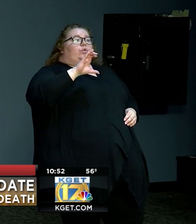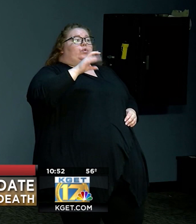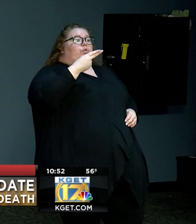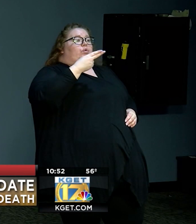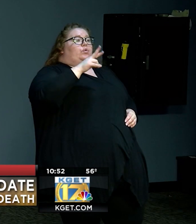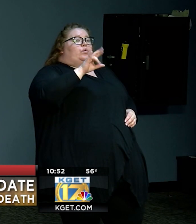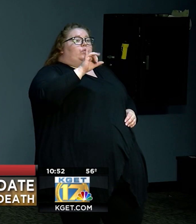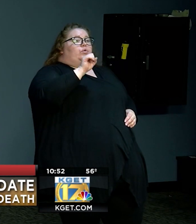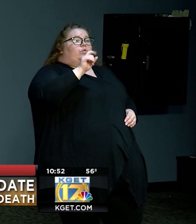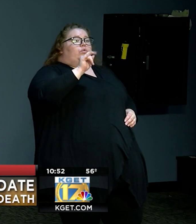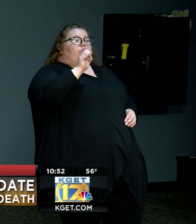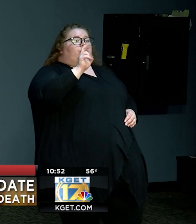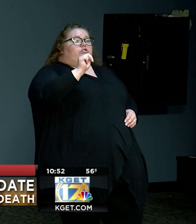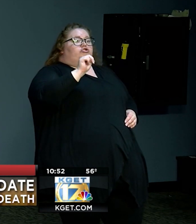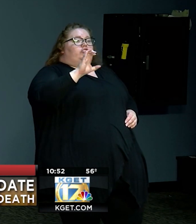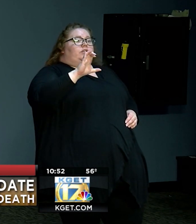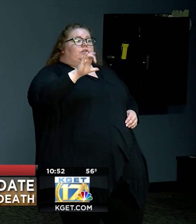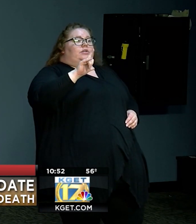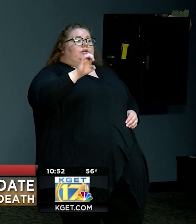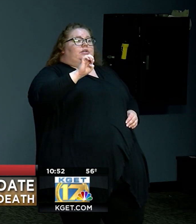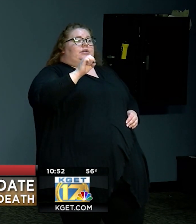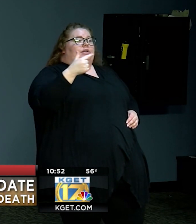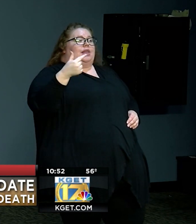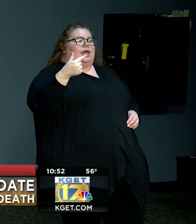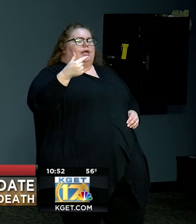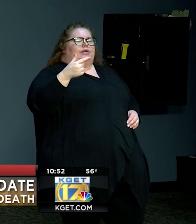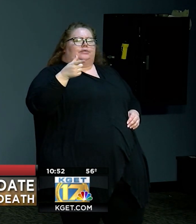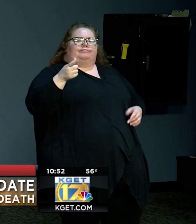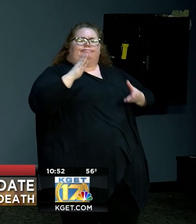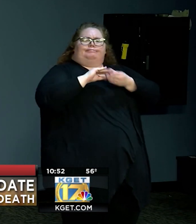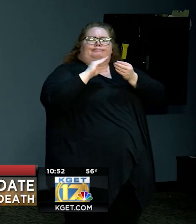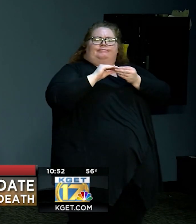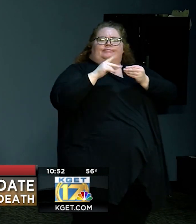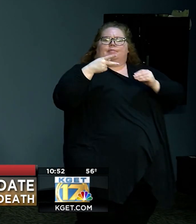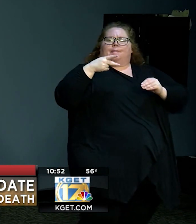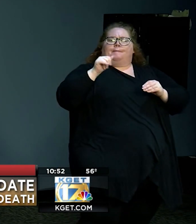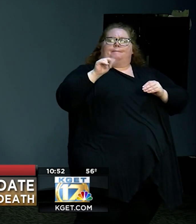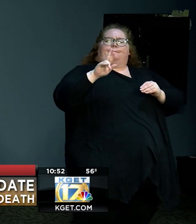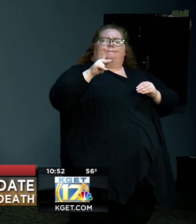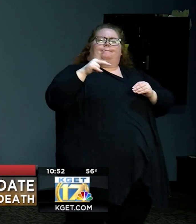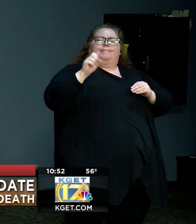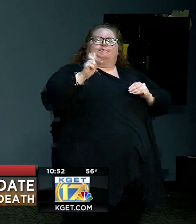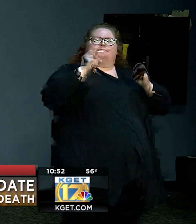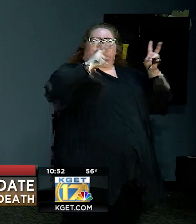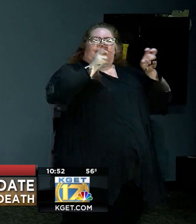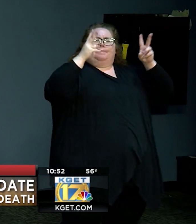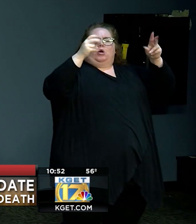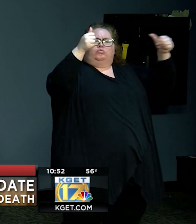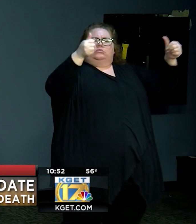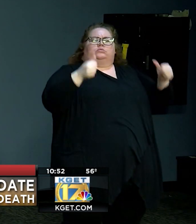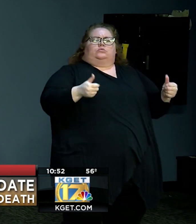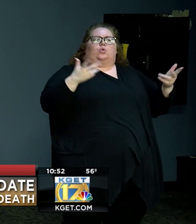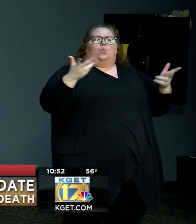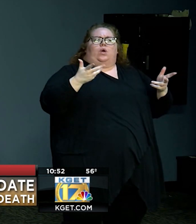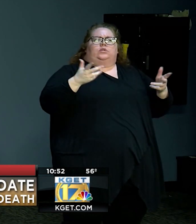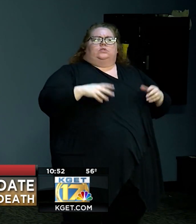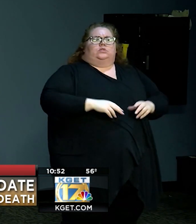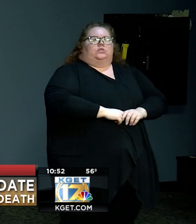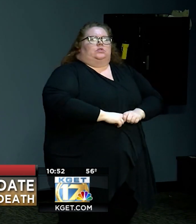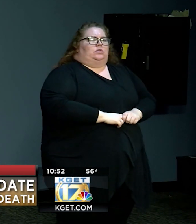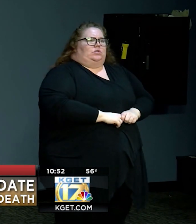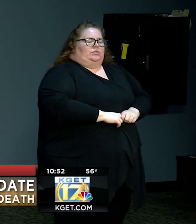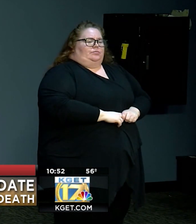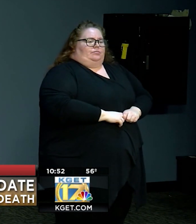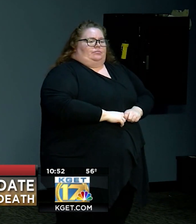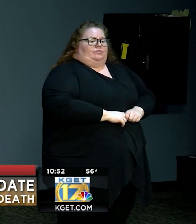the parks, the signage, the kind of overflow that we're seeing? Yes,